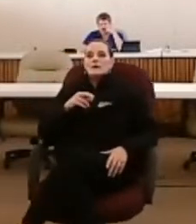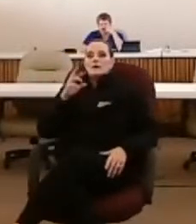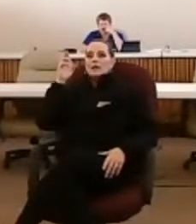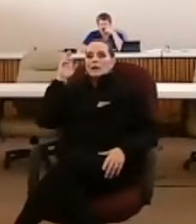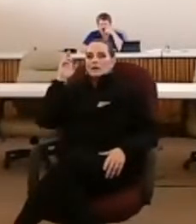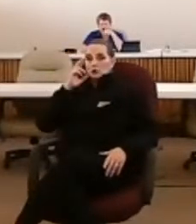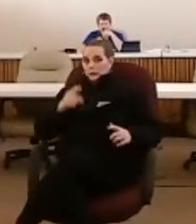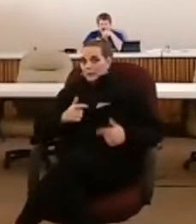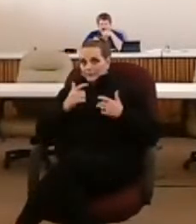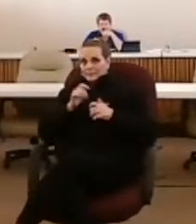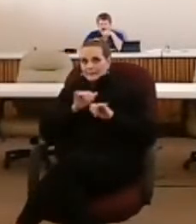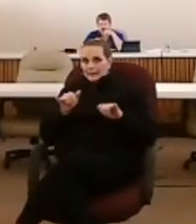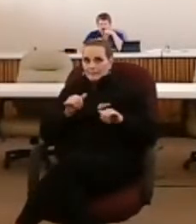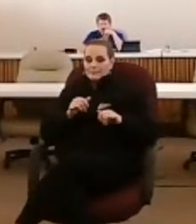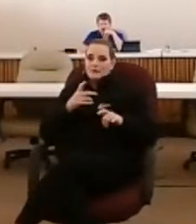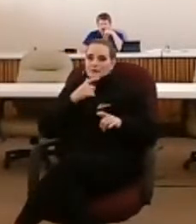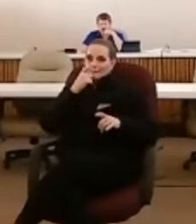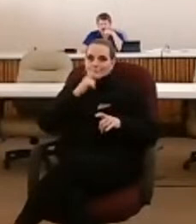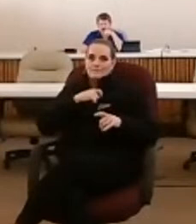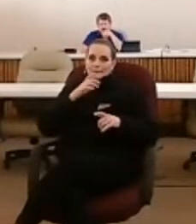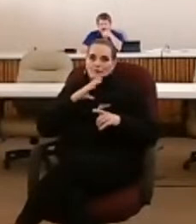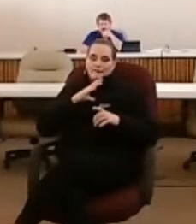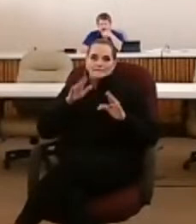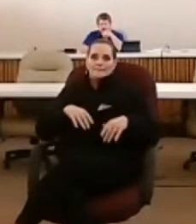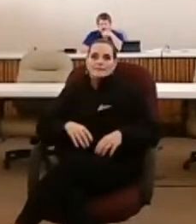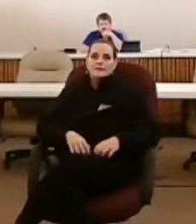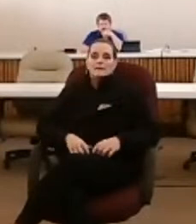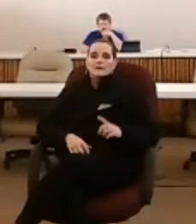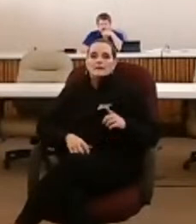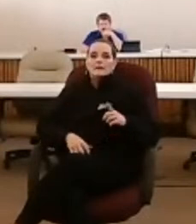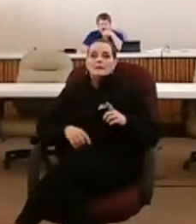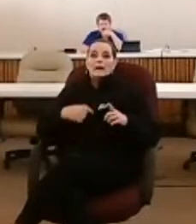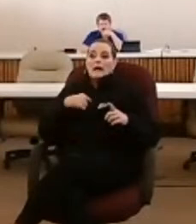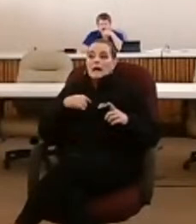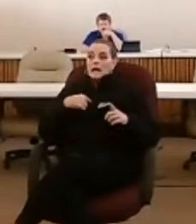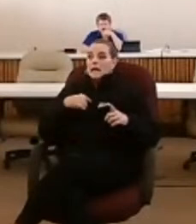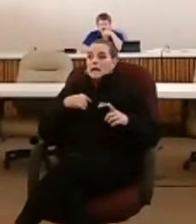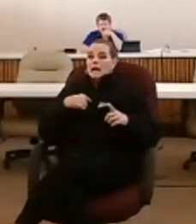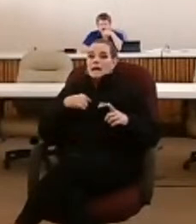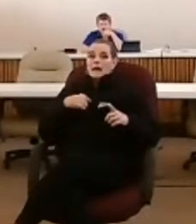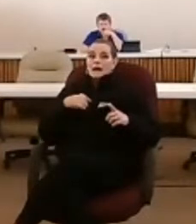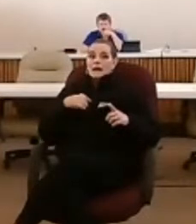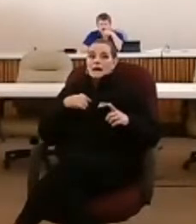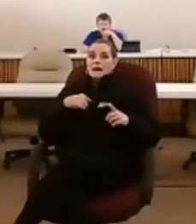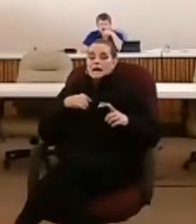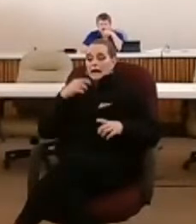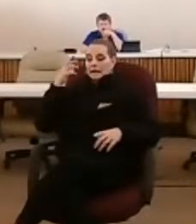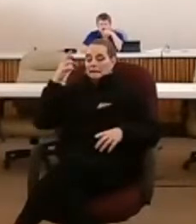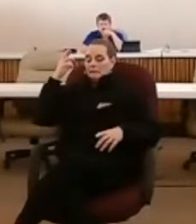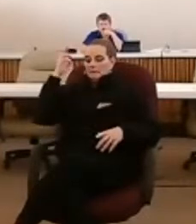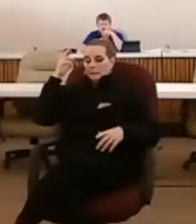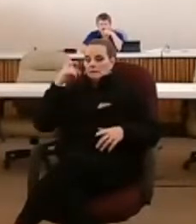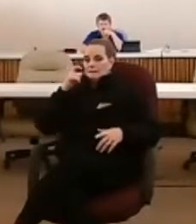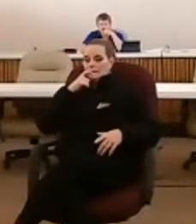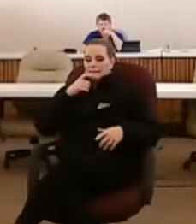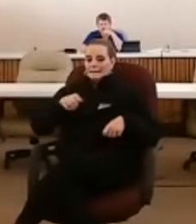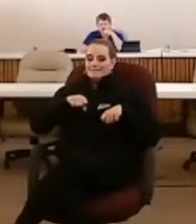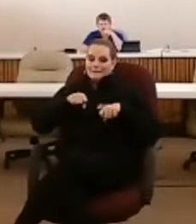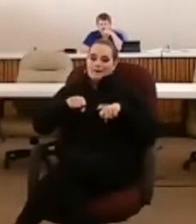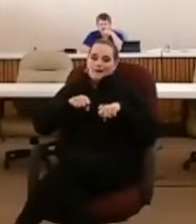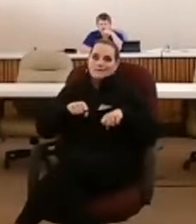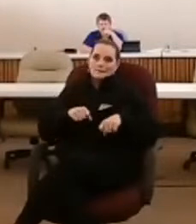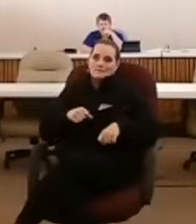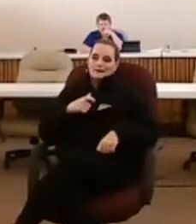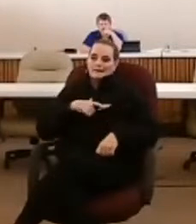you don't need a mask if you want to take it off to make it easier to speak. Yeah. I generally, because it doesn't get mowed the way it should or taken